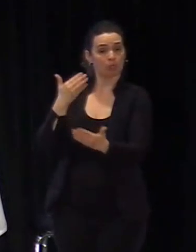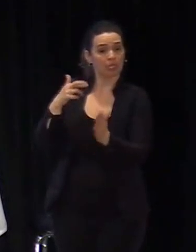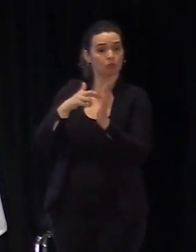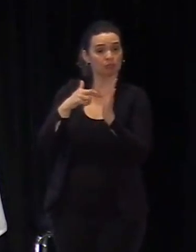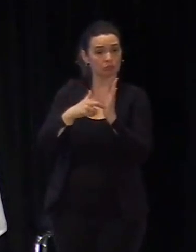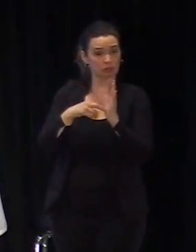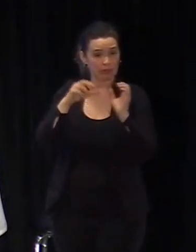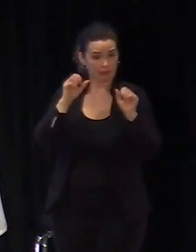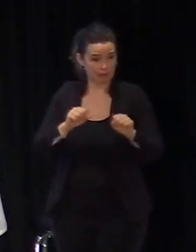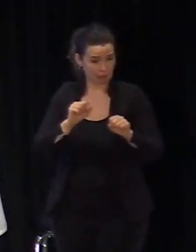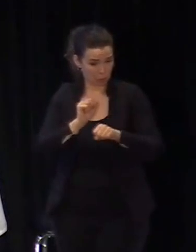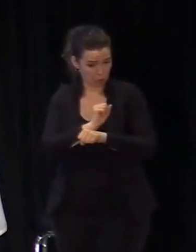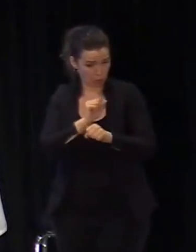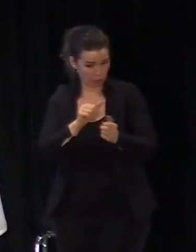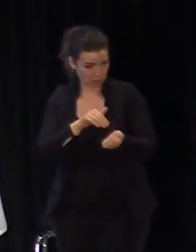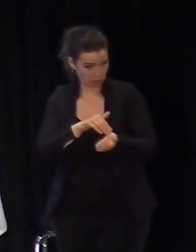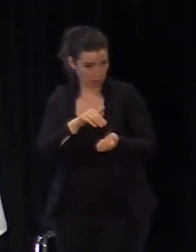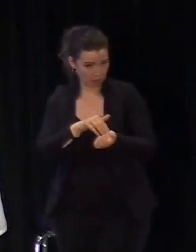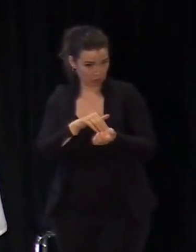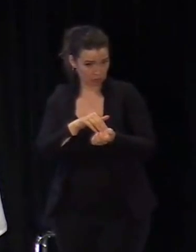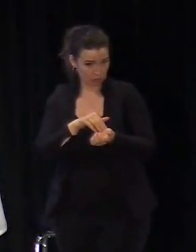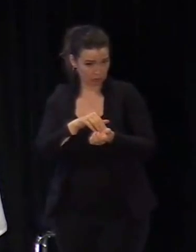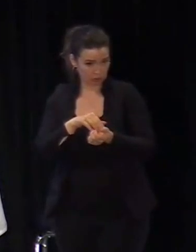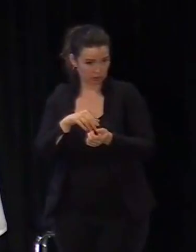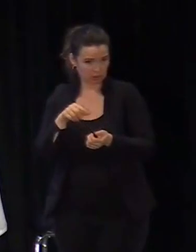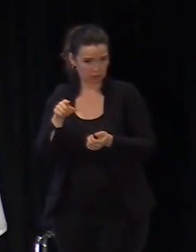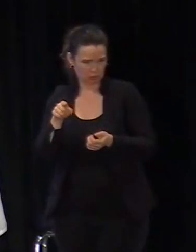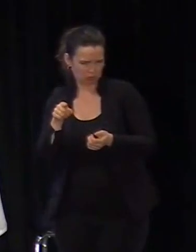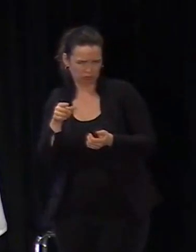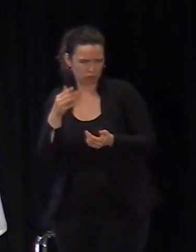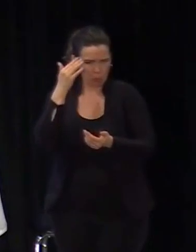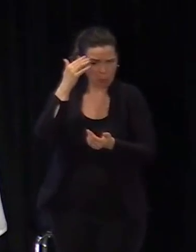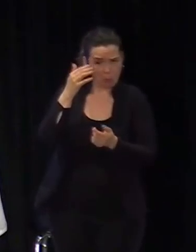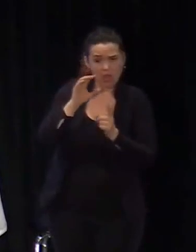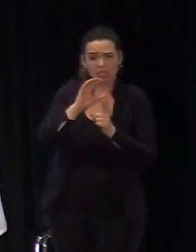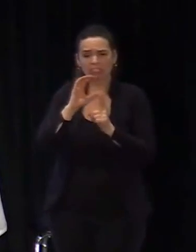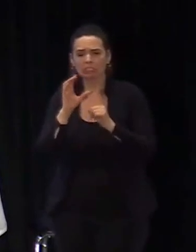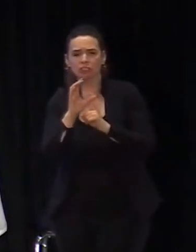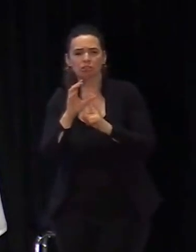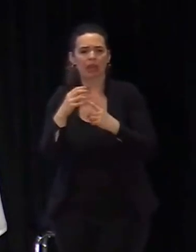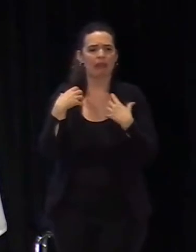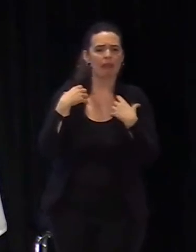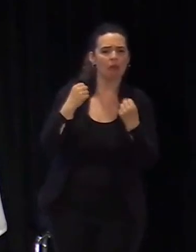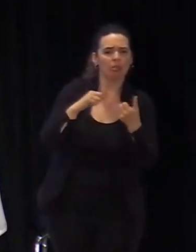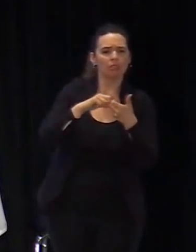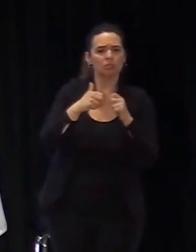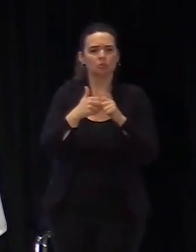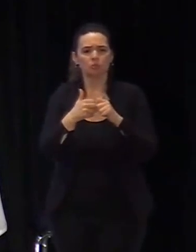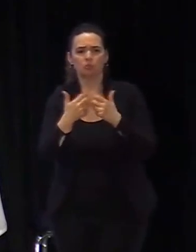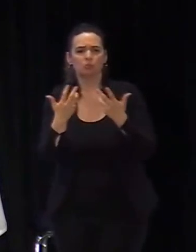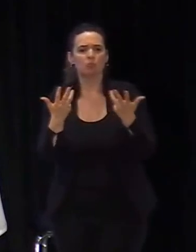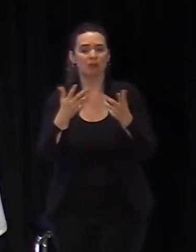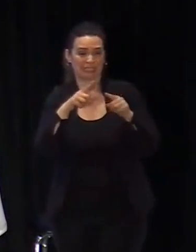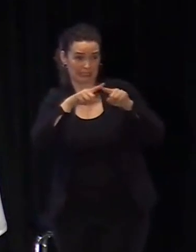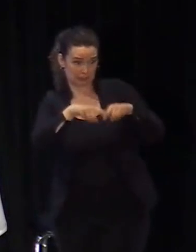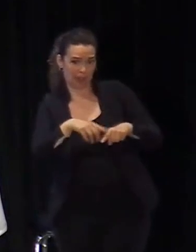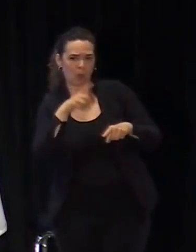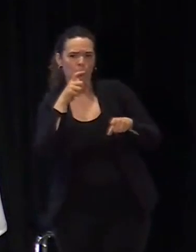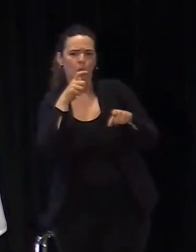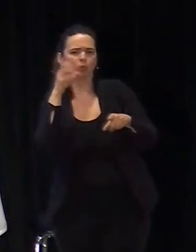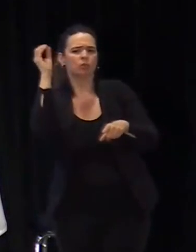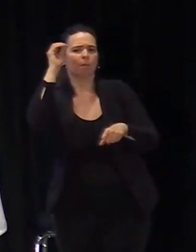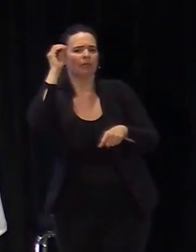like a specific condition that you have to have. You're going to rely on the doctor's opinion and their medical advice. No, you have to.